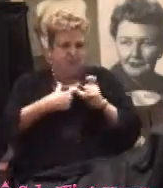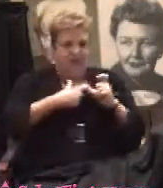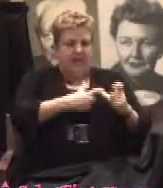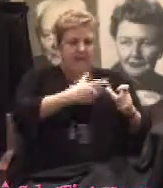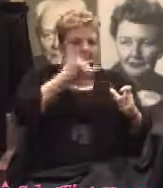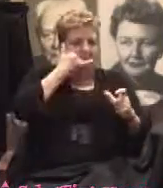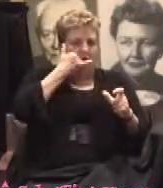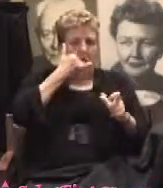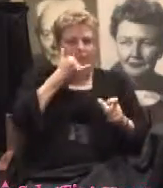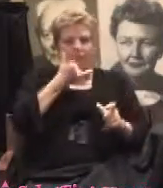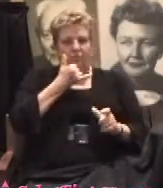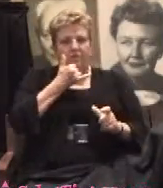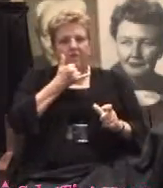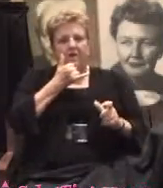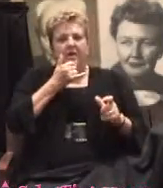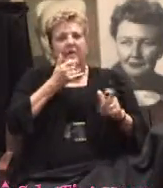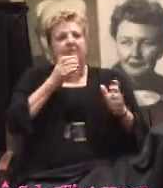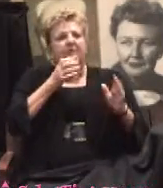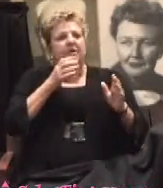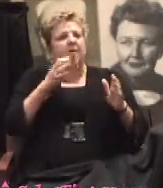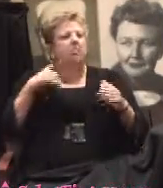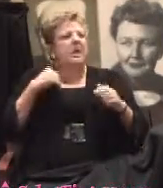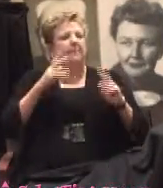people here. Phone booths were glass. You